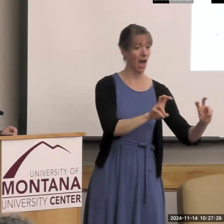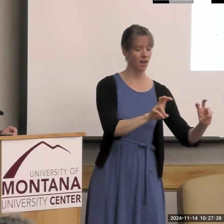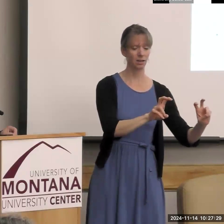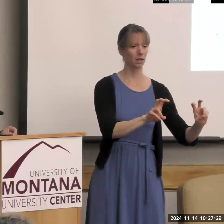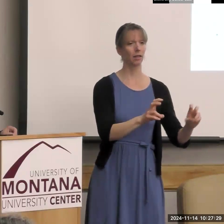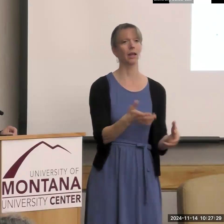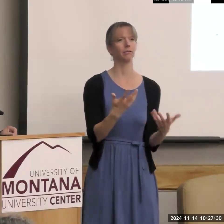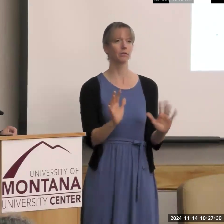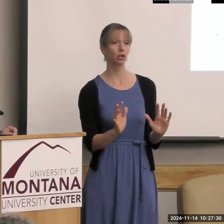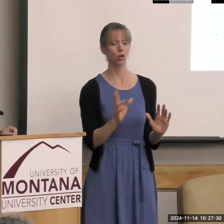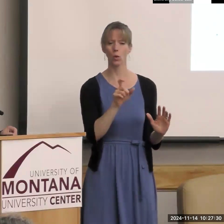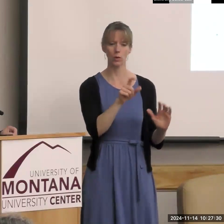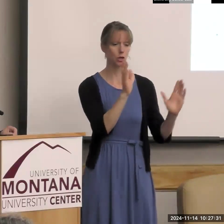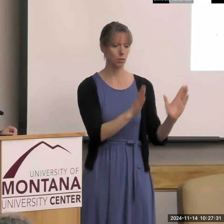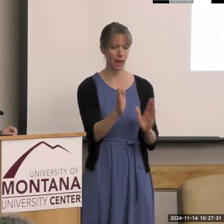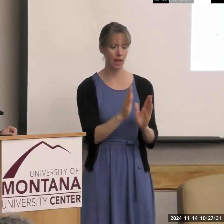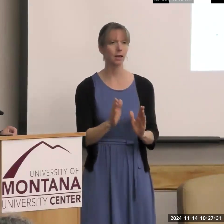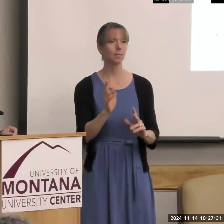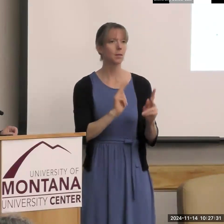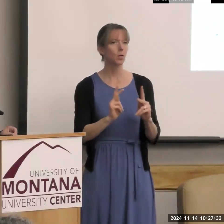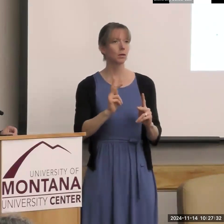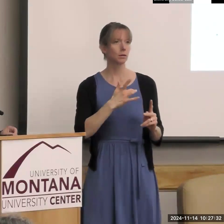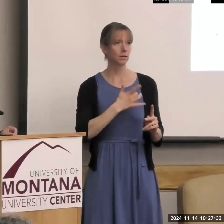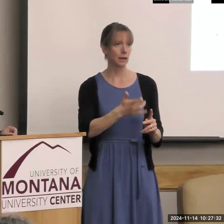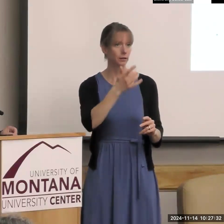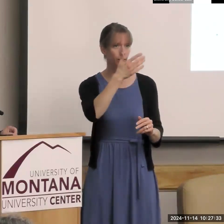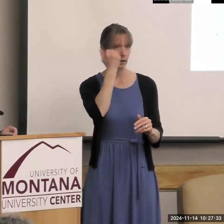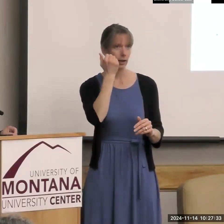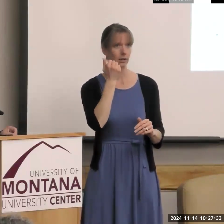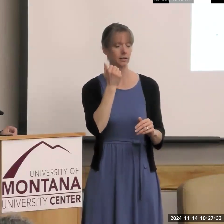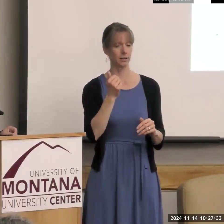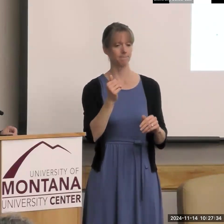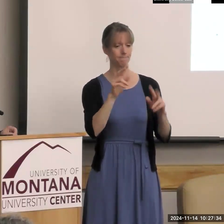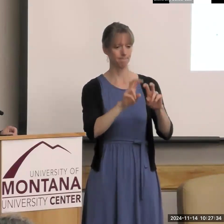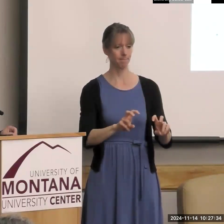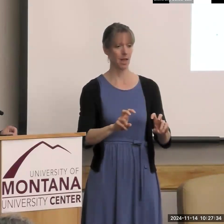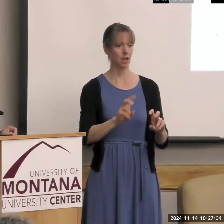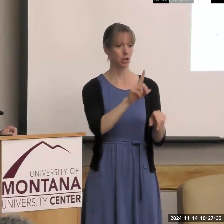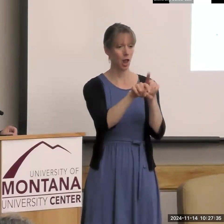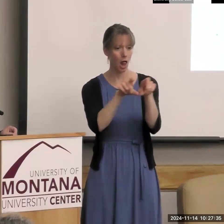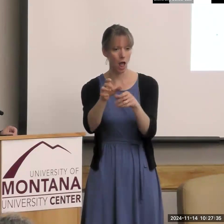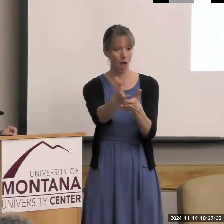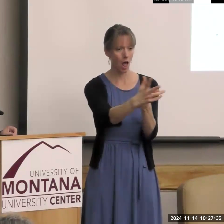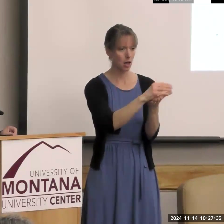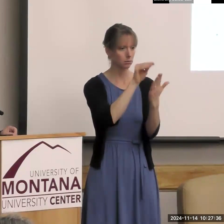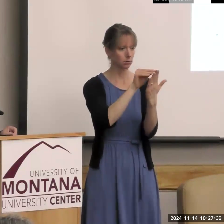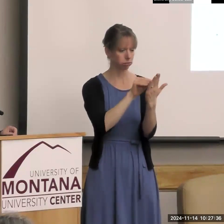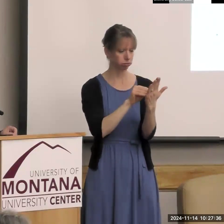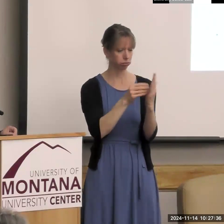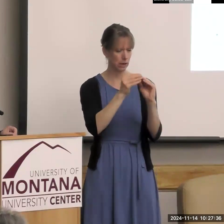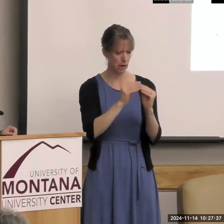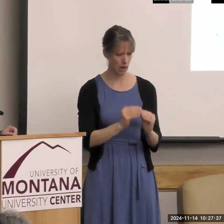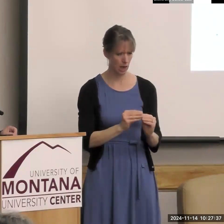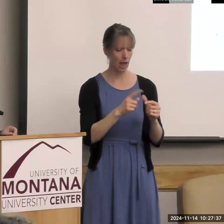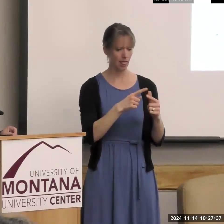it. Folks often forget that part of the definition of surveillance is the collection of data, but also using that data to